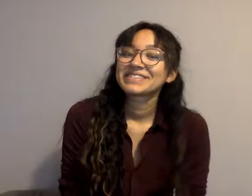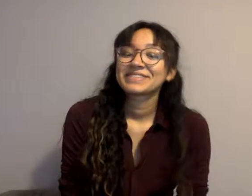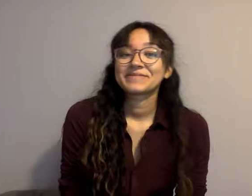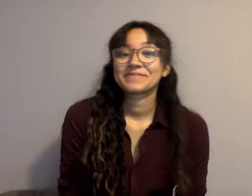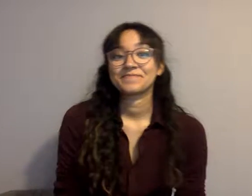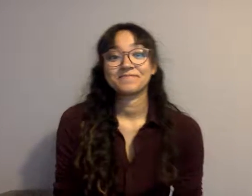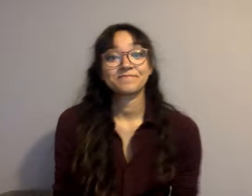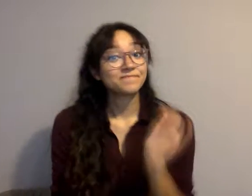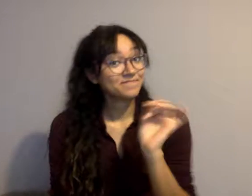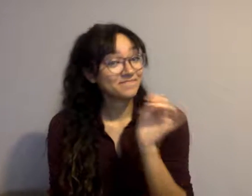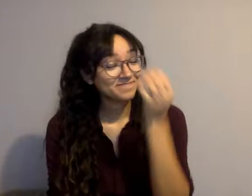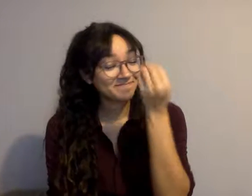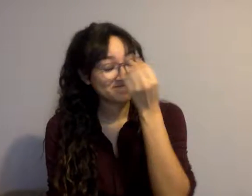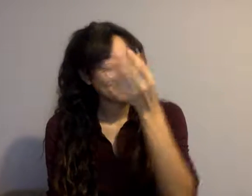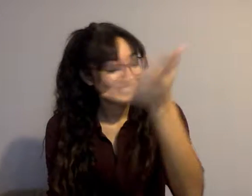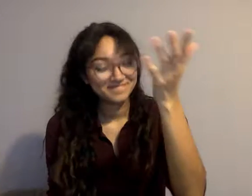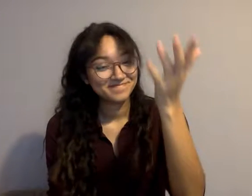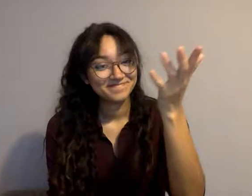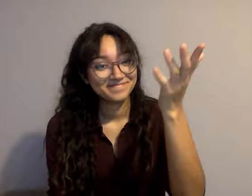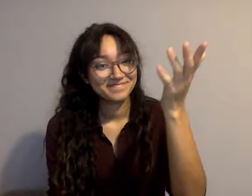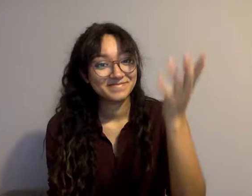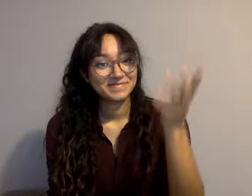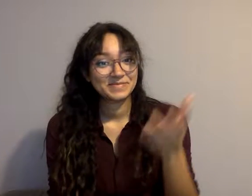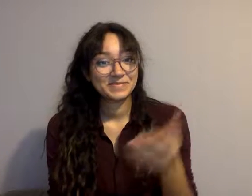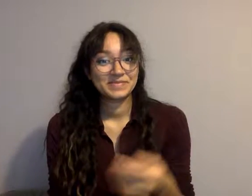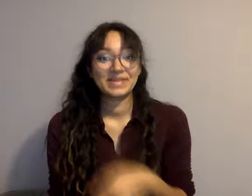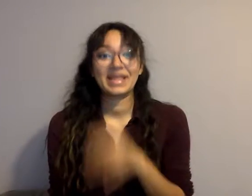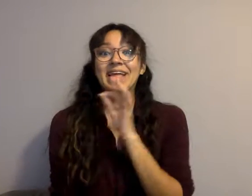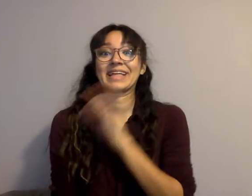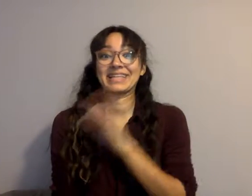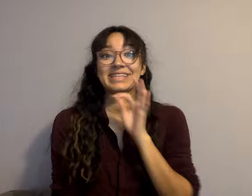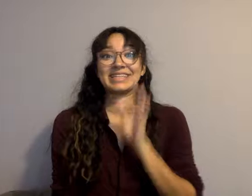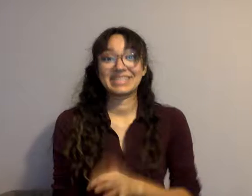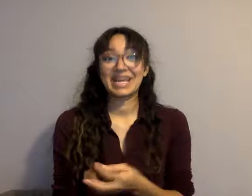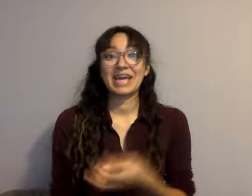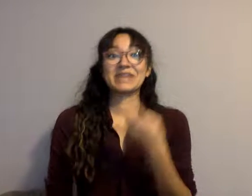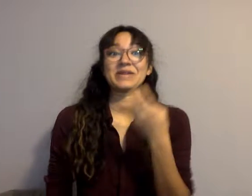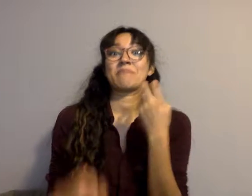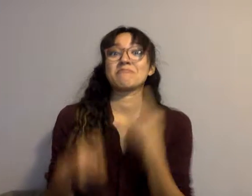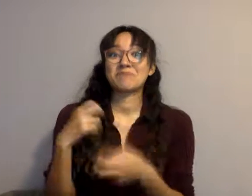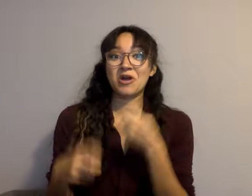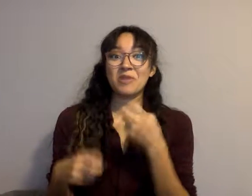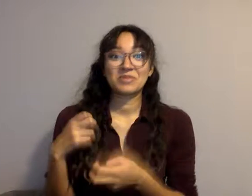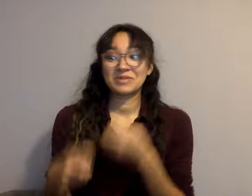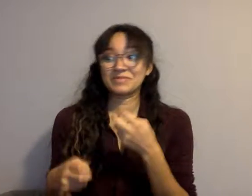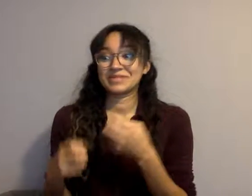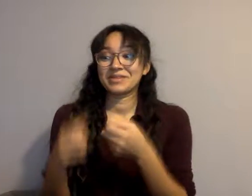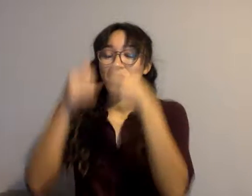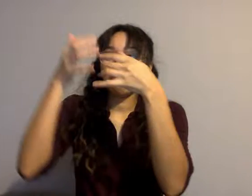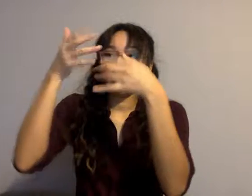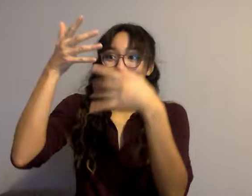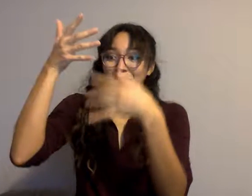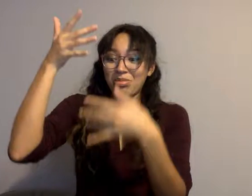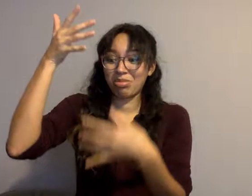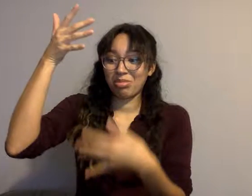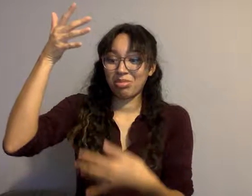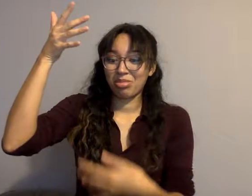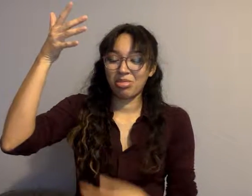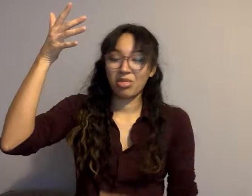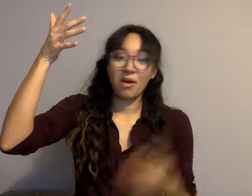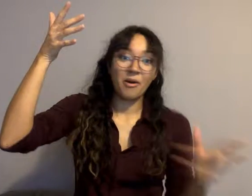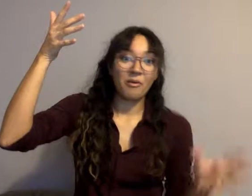Also, I gotta tell you, I got 99 problems and palsy is just one. If there was